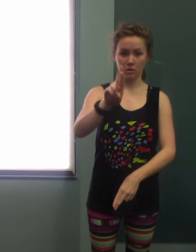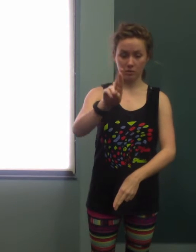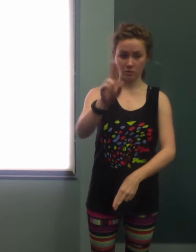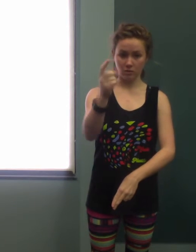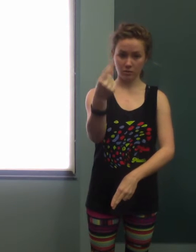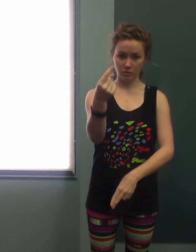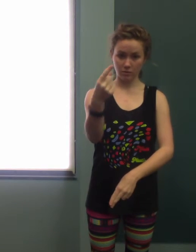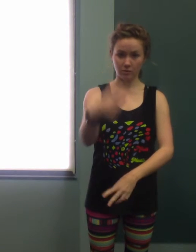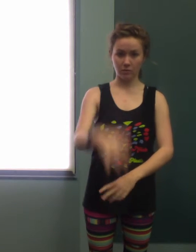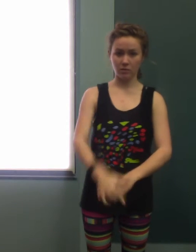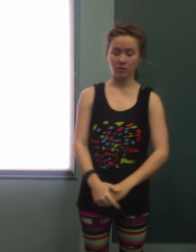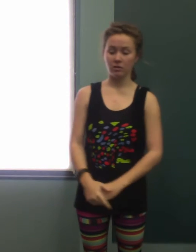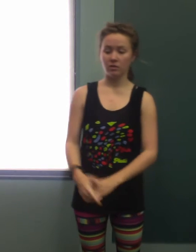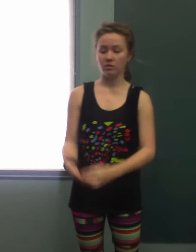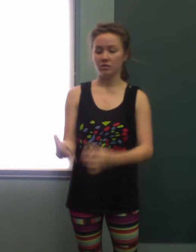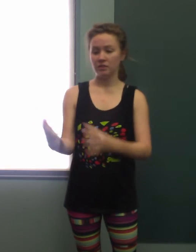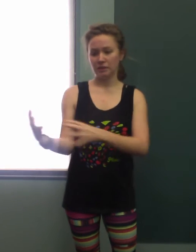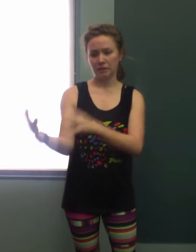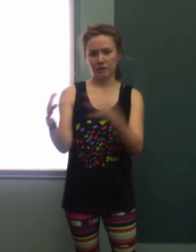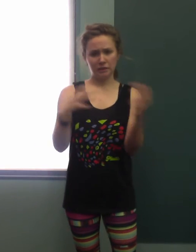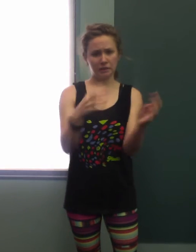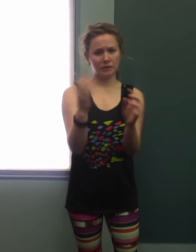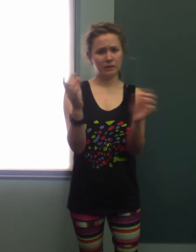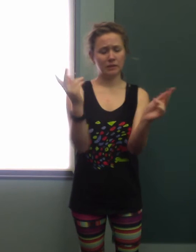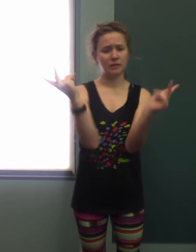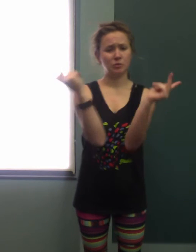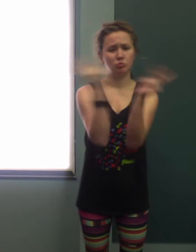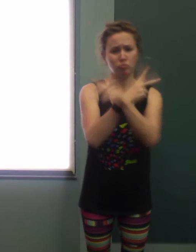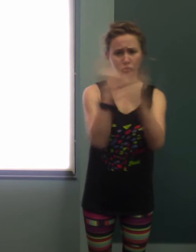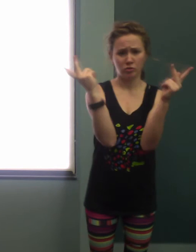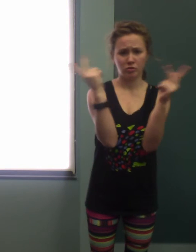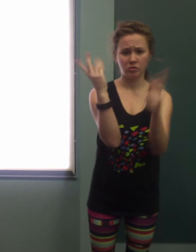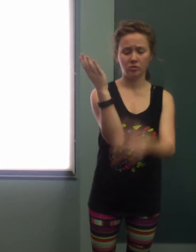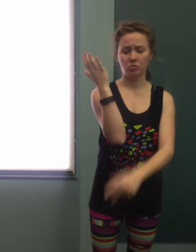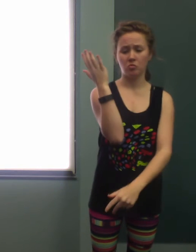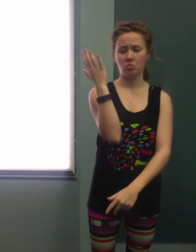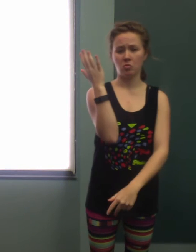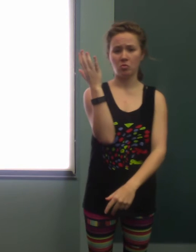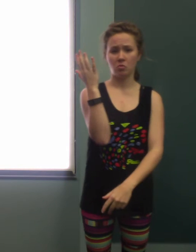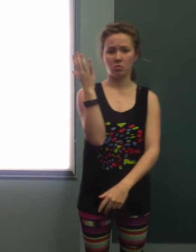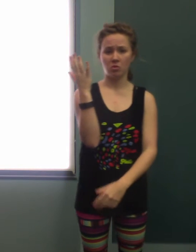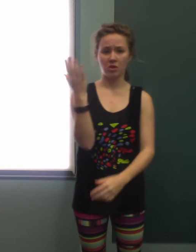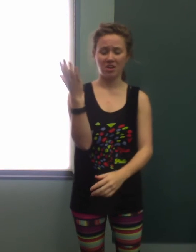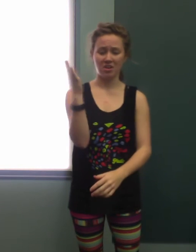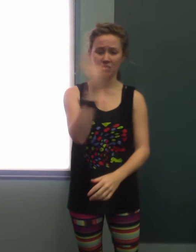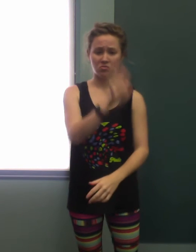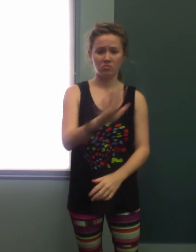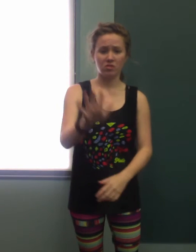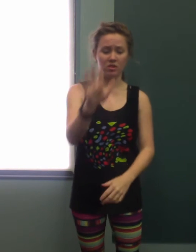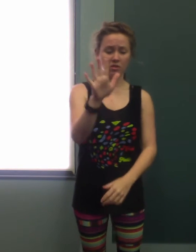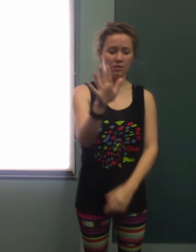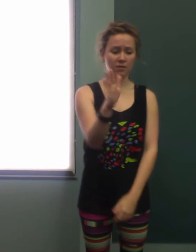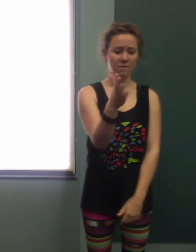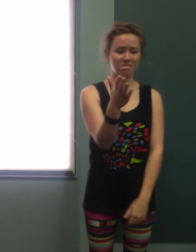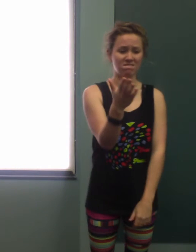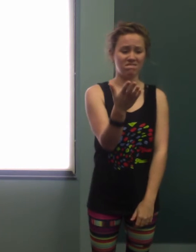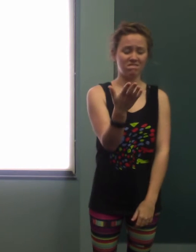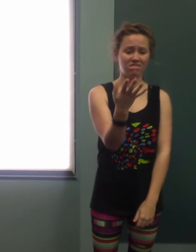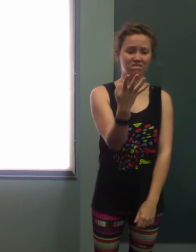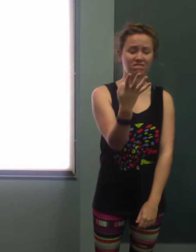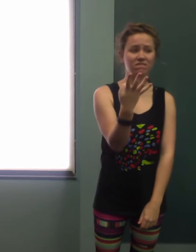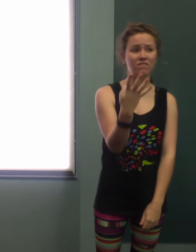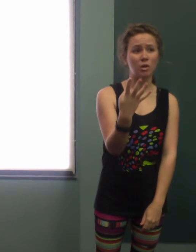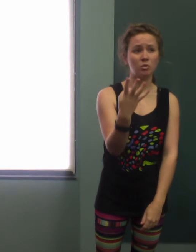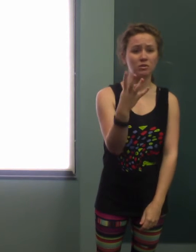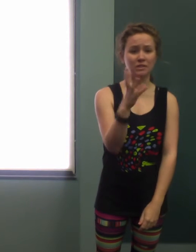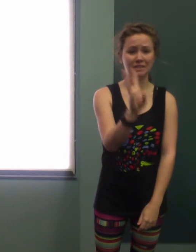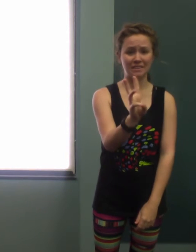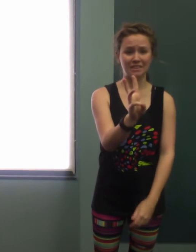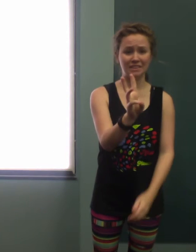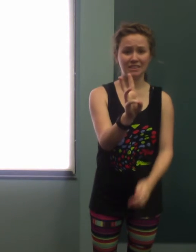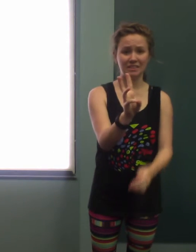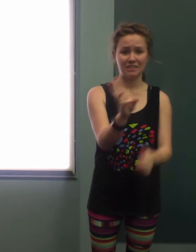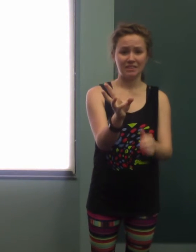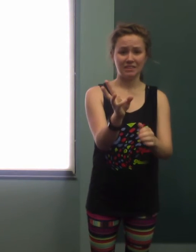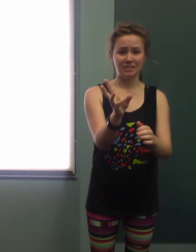of the American Civil War. Between 46,000 and 51,000 Americans were casualties in the